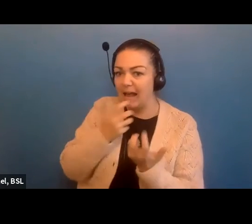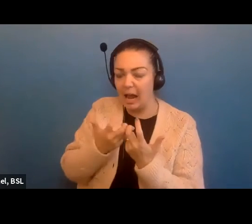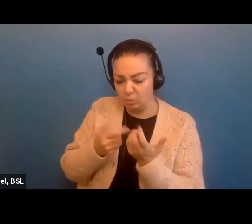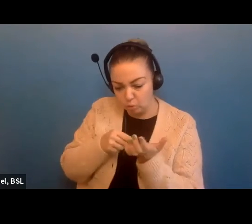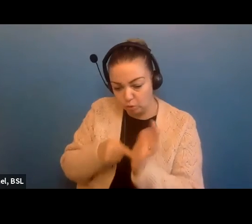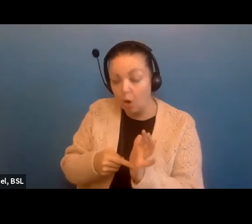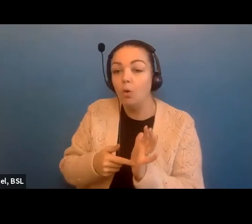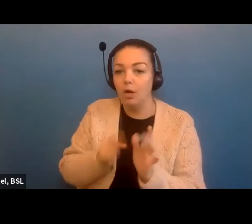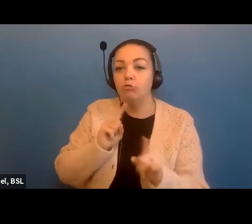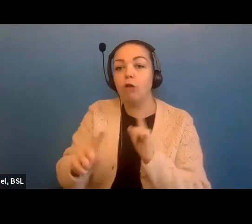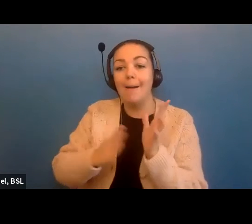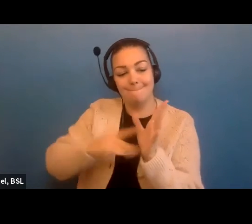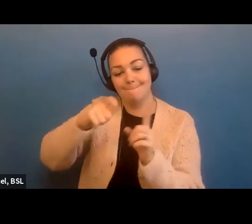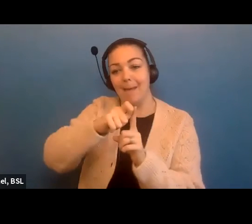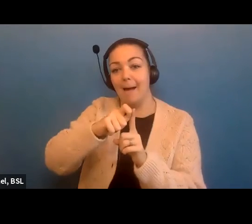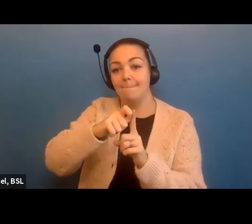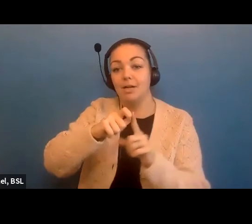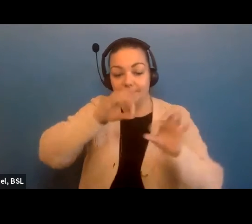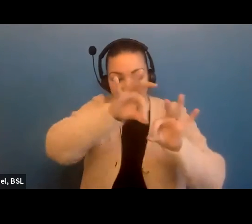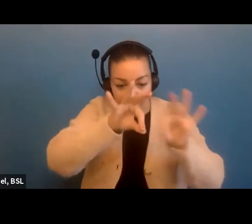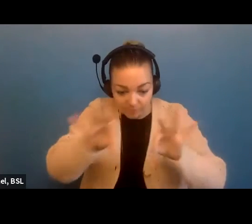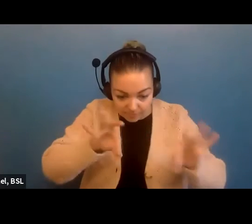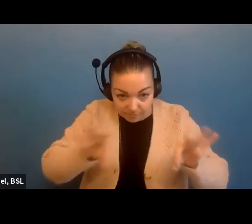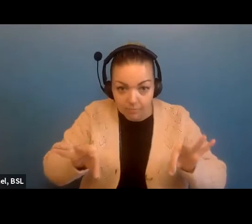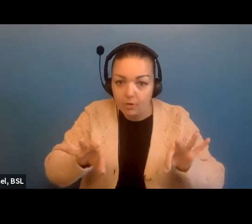3,897 persons with disabilities living in the